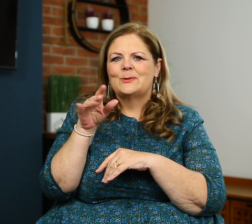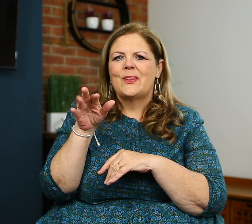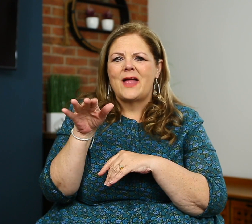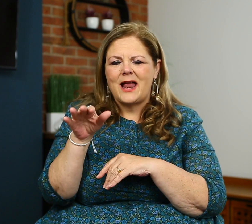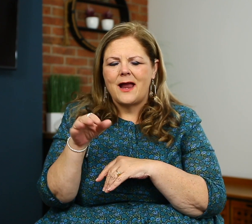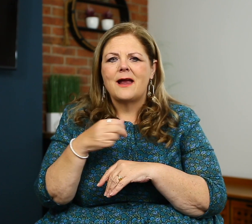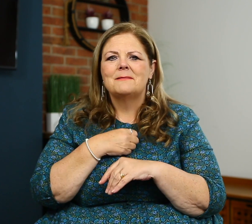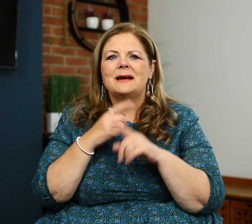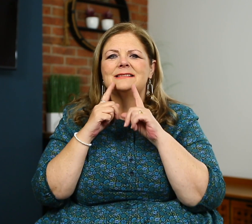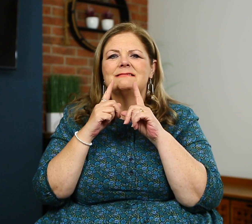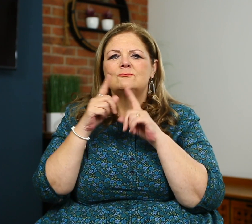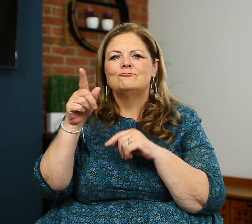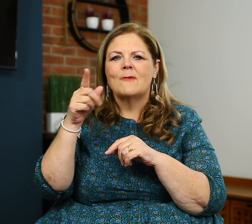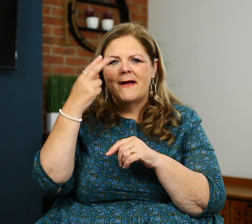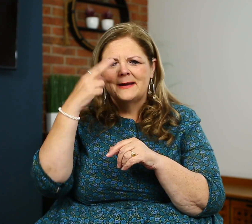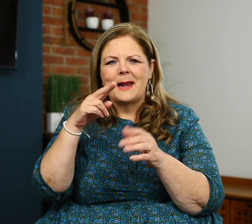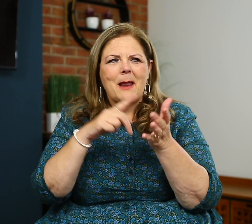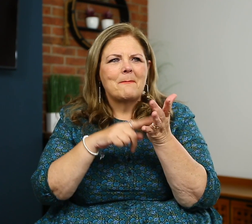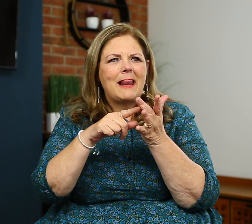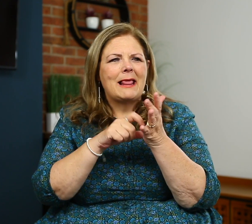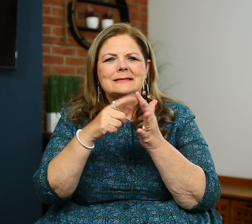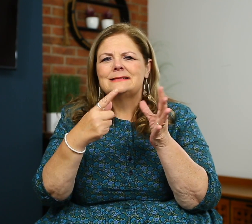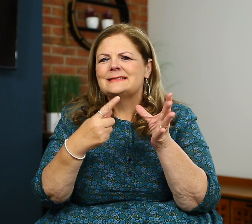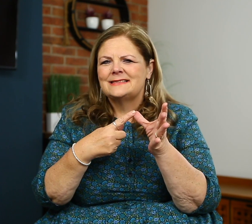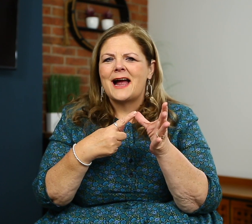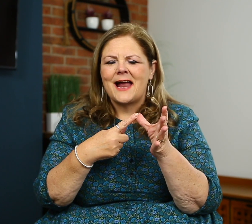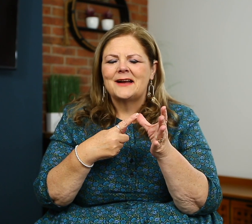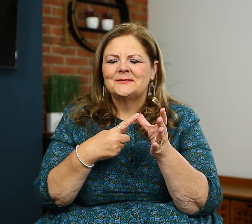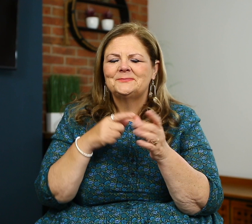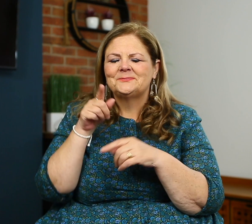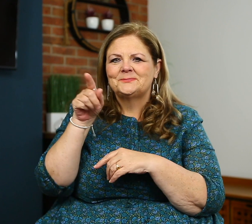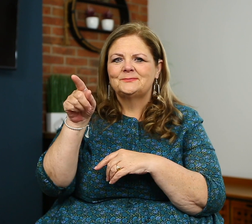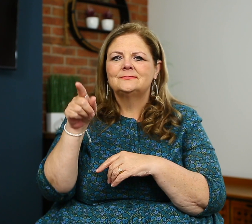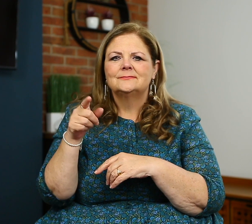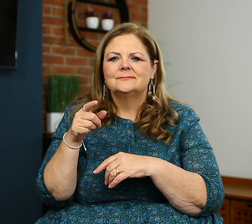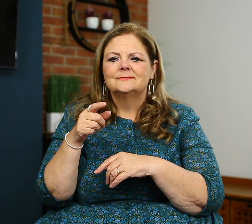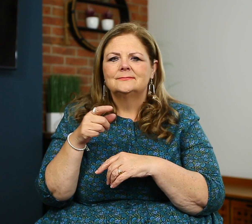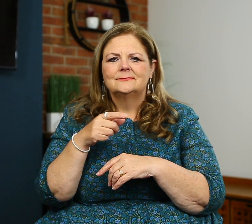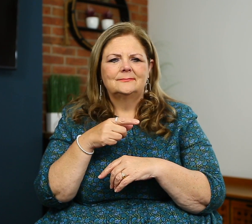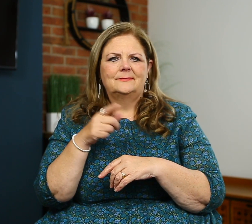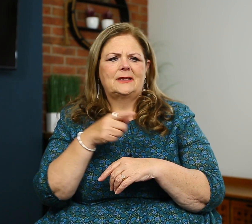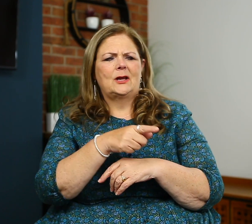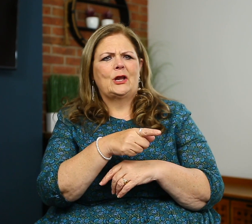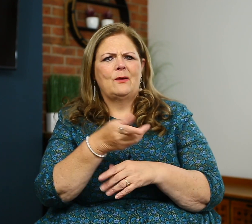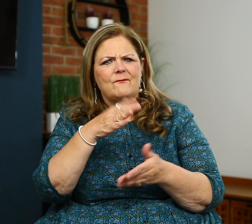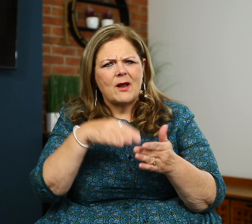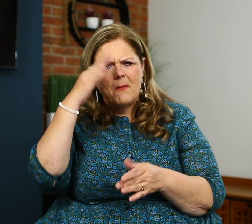And at Lit College, my teacher there, her name was Linda. And she noticed that I was from Ireland. I was like,